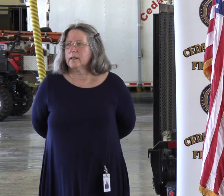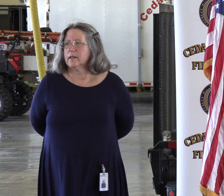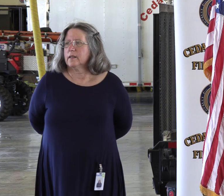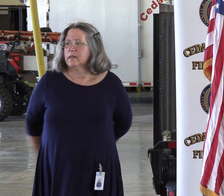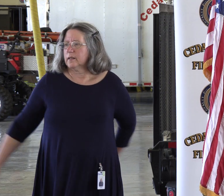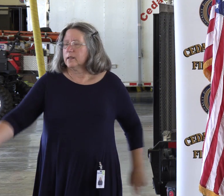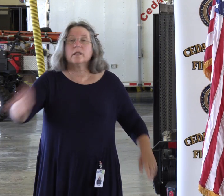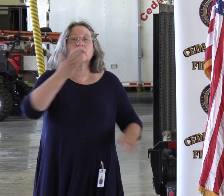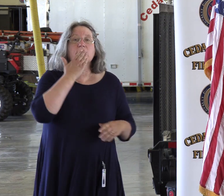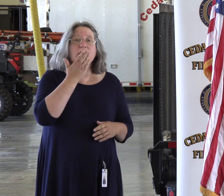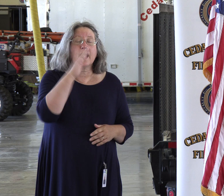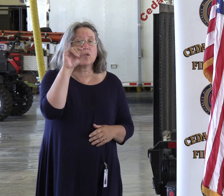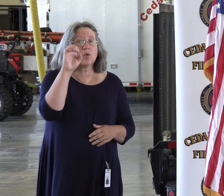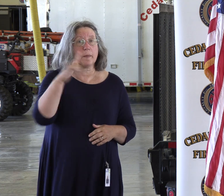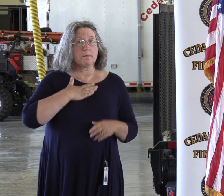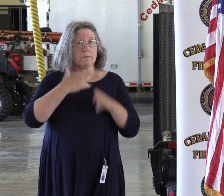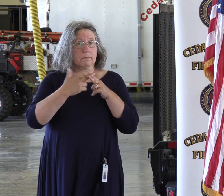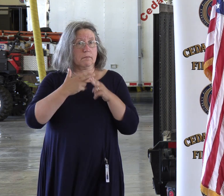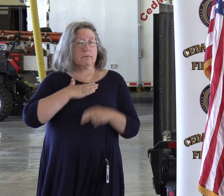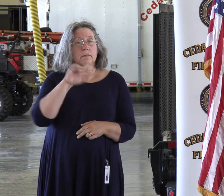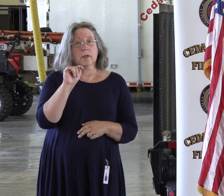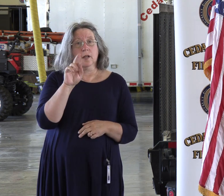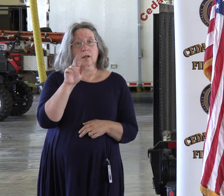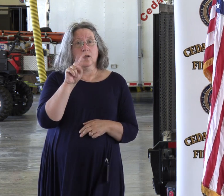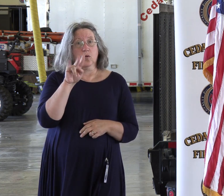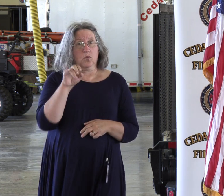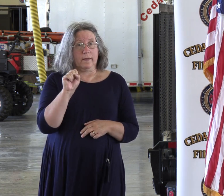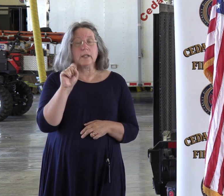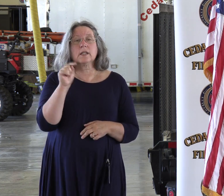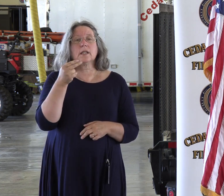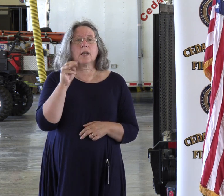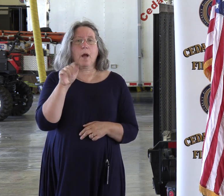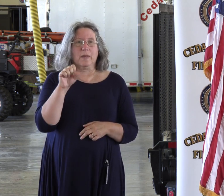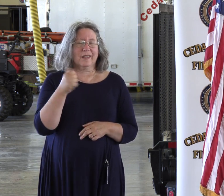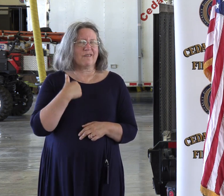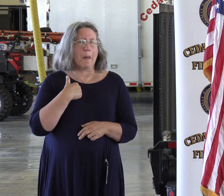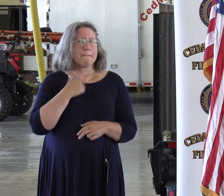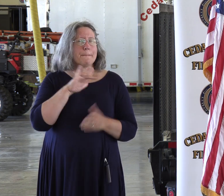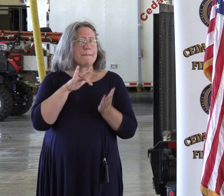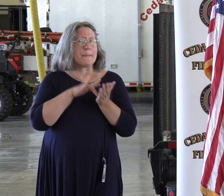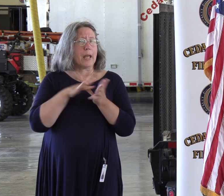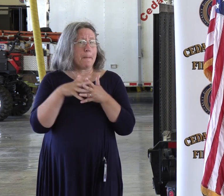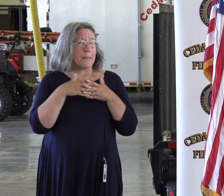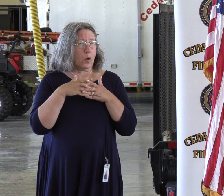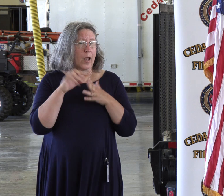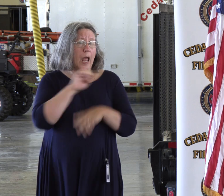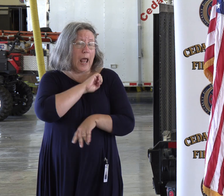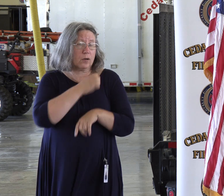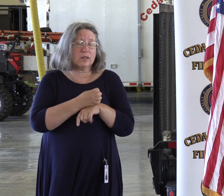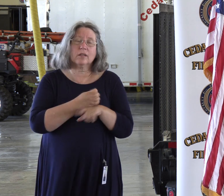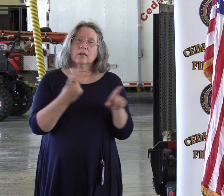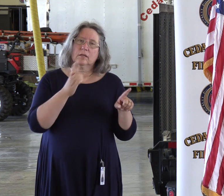Thanks, Joel. As he said, I'm Travis Thomas with Mid-American Energy, and we can definitely relate to the challenges that go along